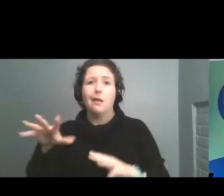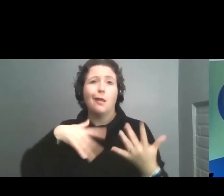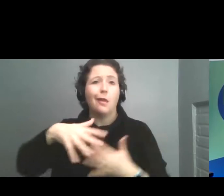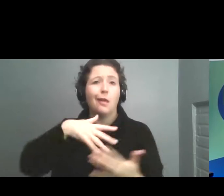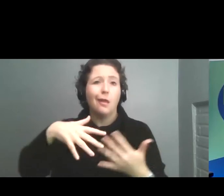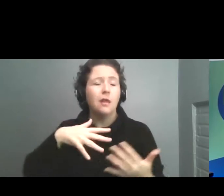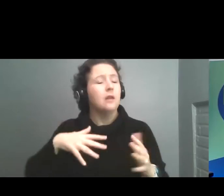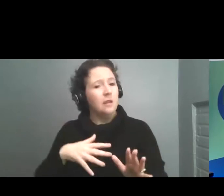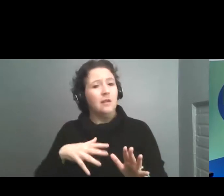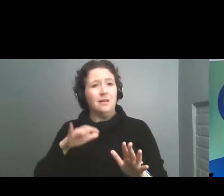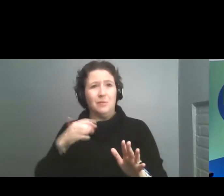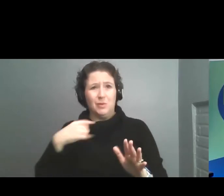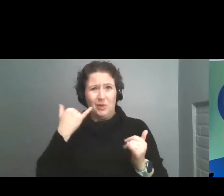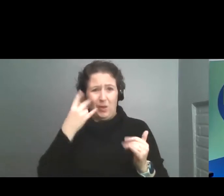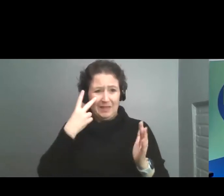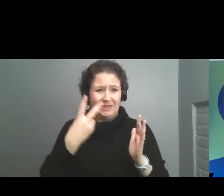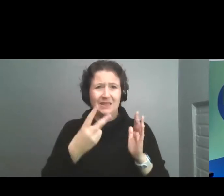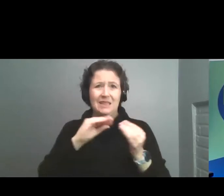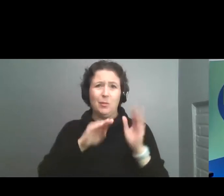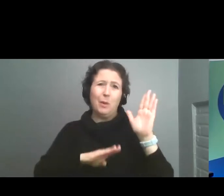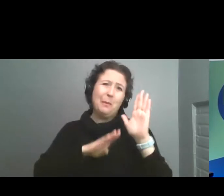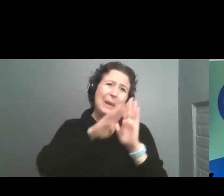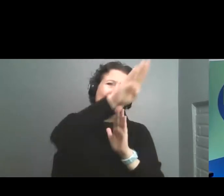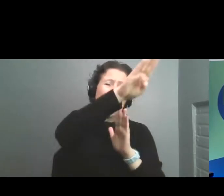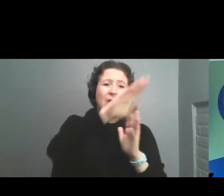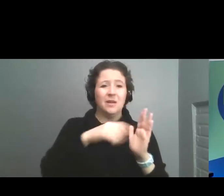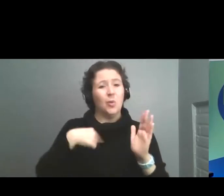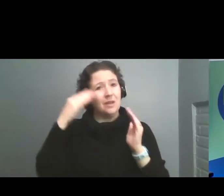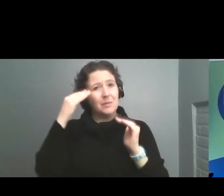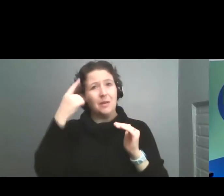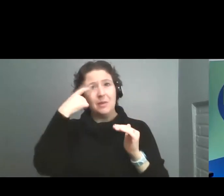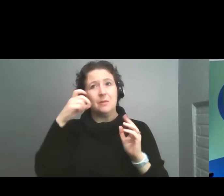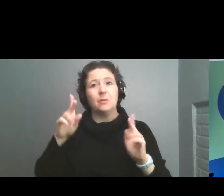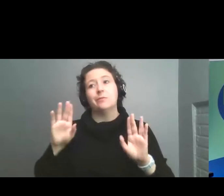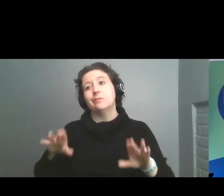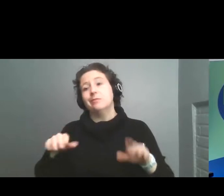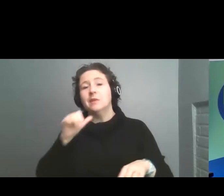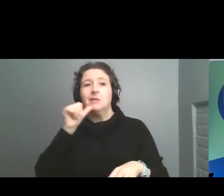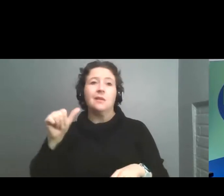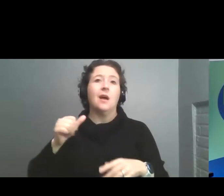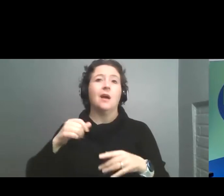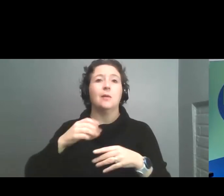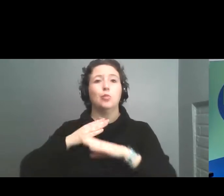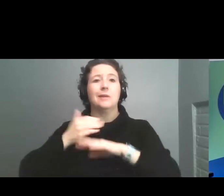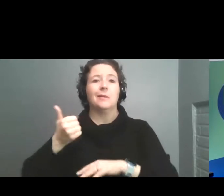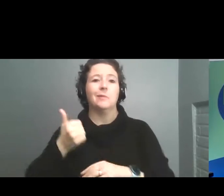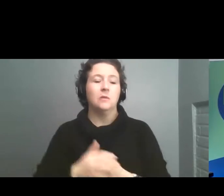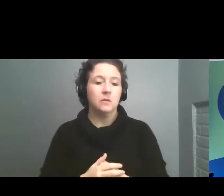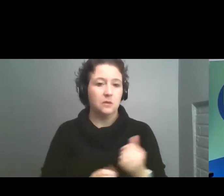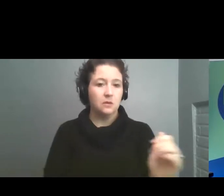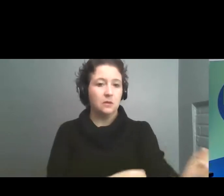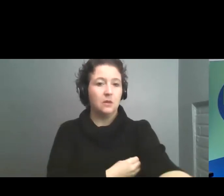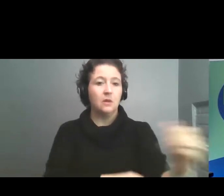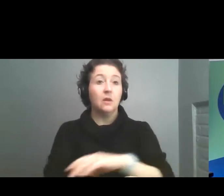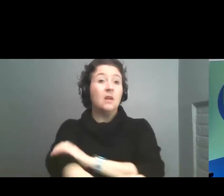taking the necessary precautions to prevent the spread of the disease. The surge of cases is also dramatically